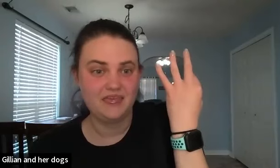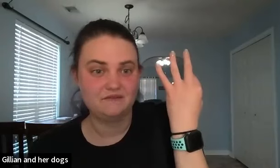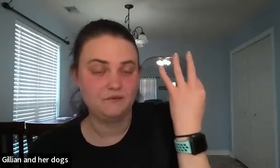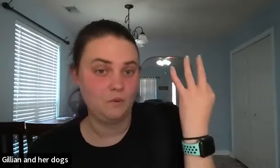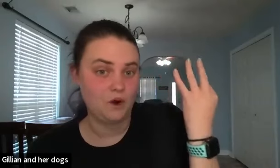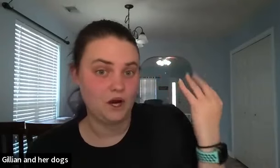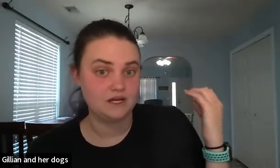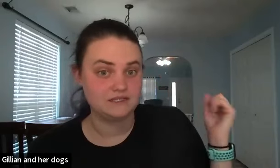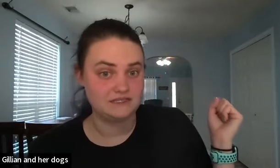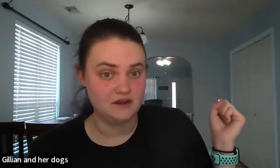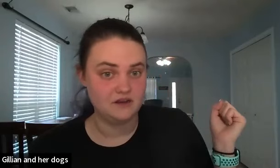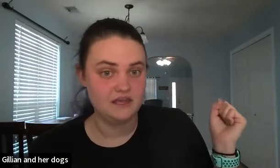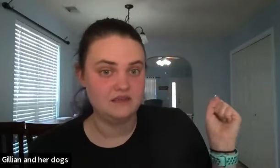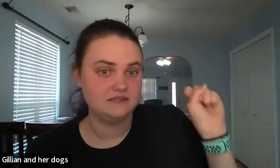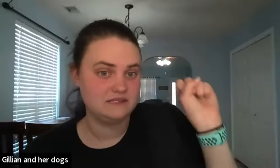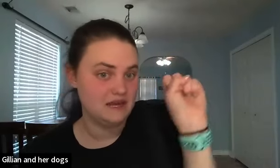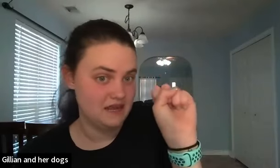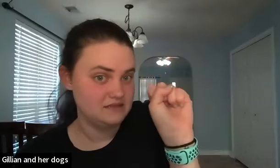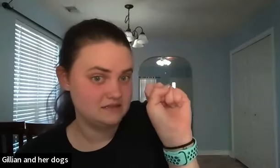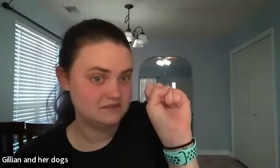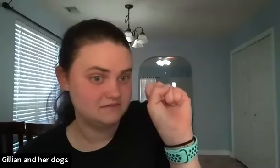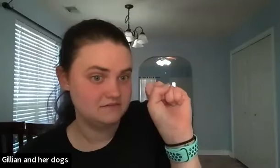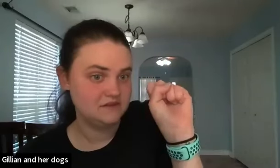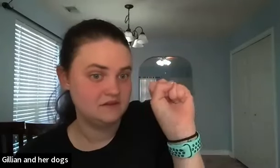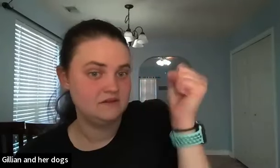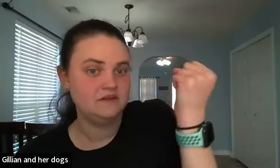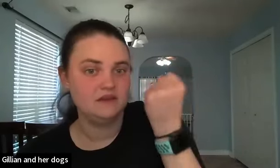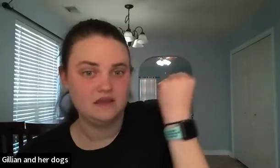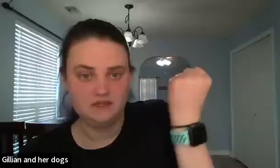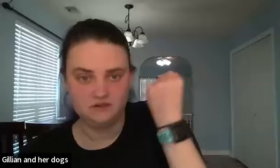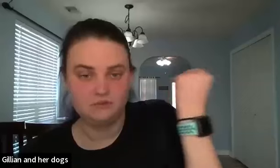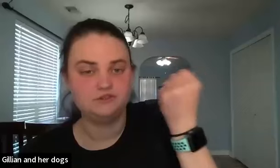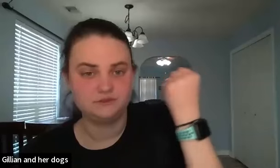Then for Saturday, it's that S and circle motion.